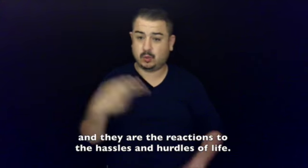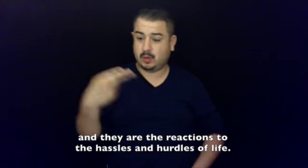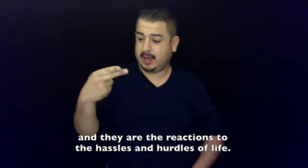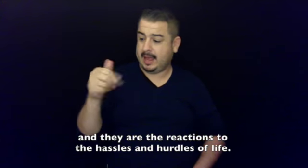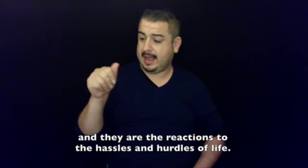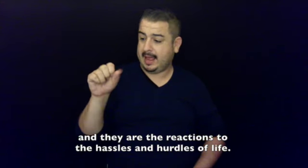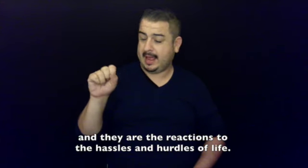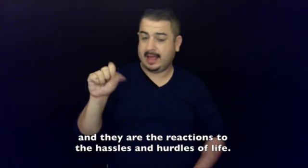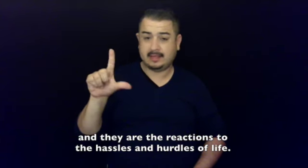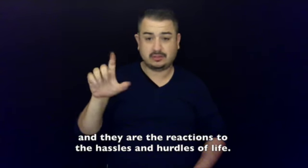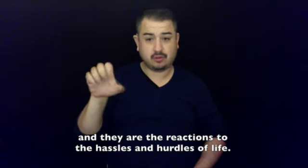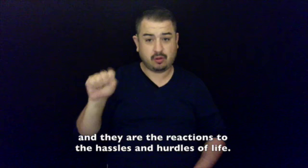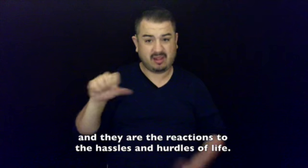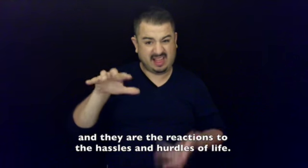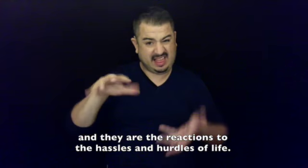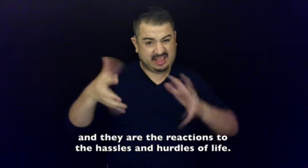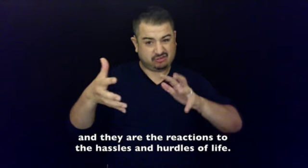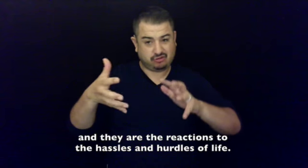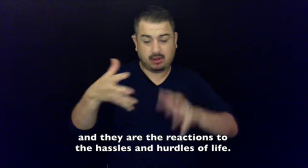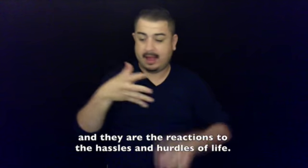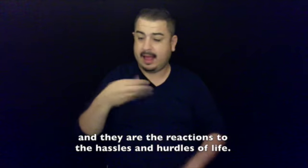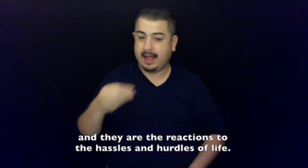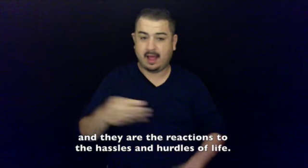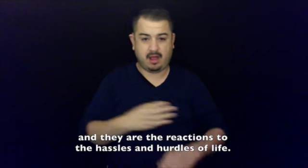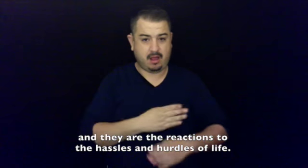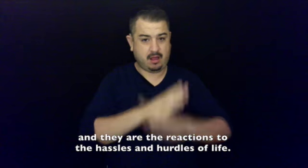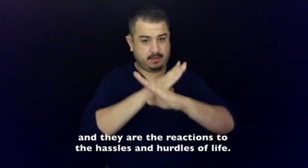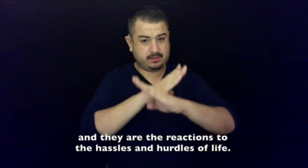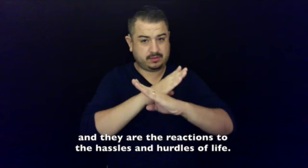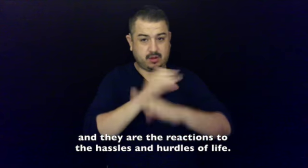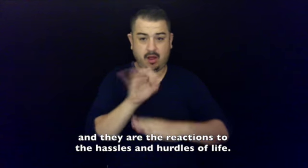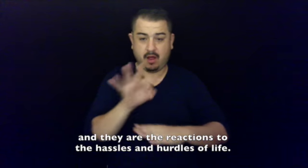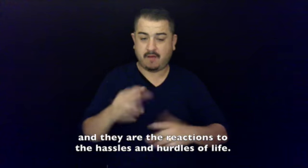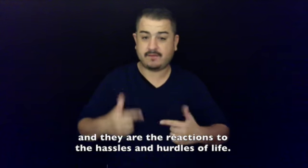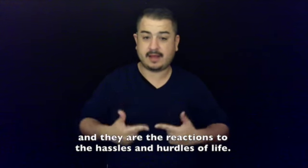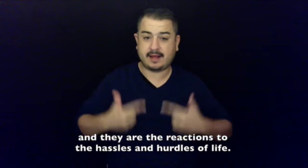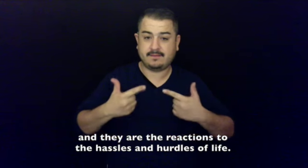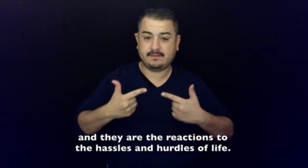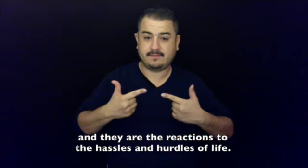And these are reactions to the hassles and hurdles of life.